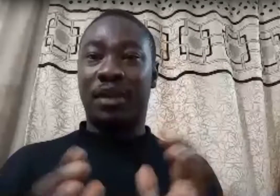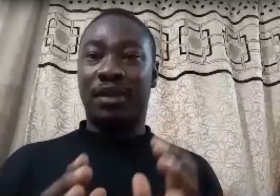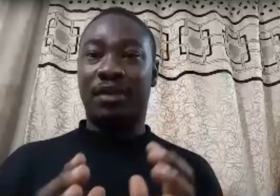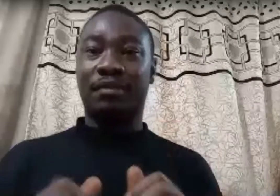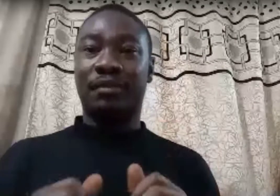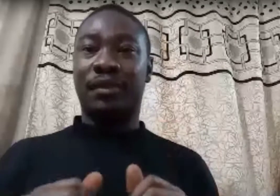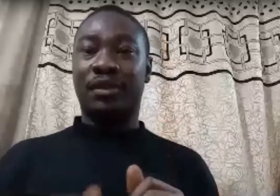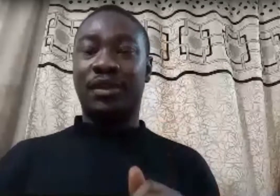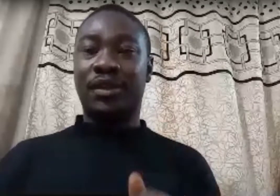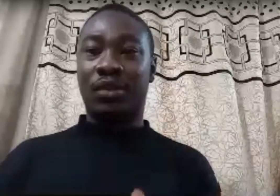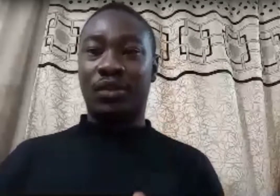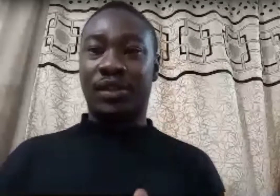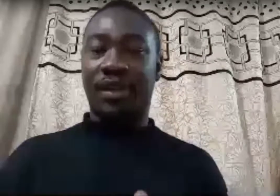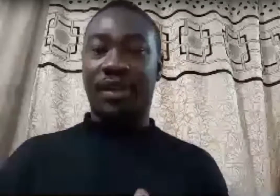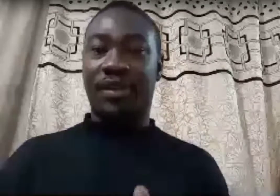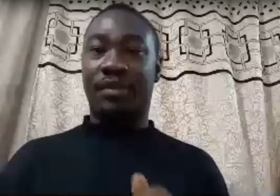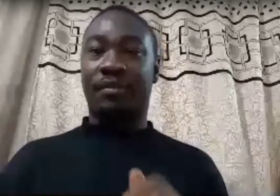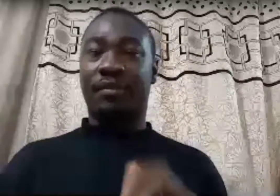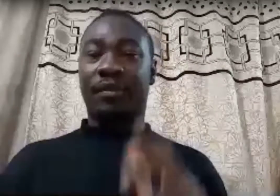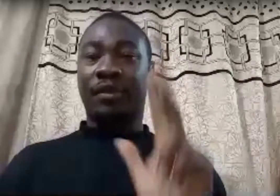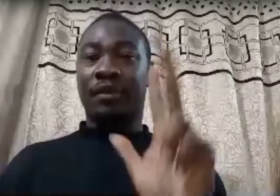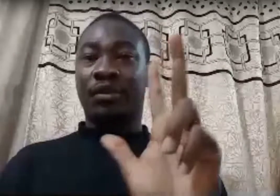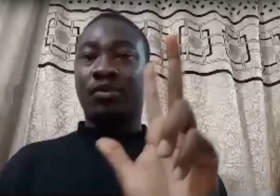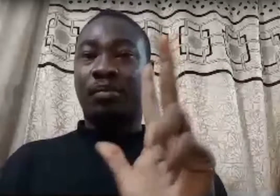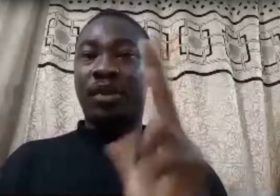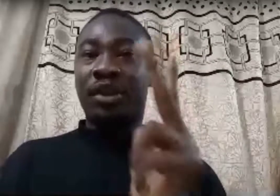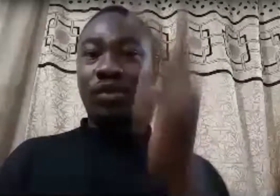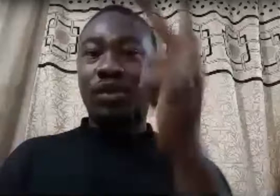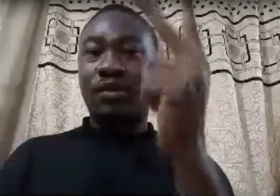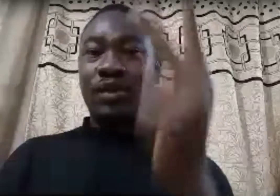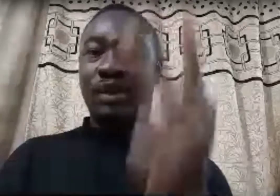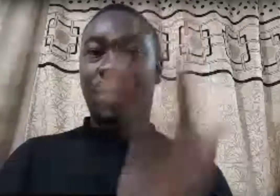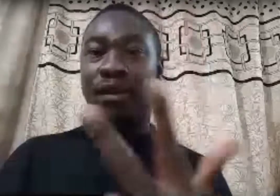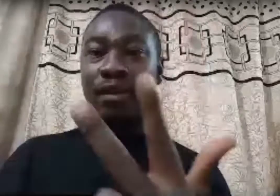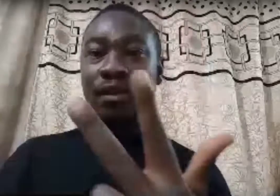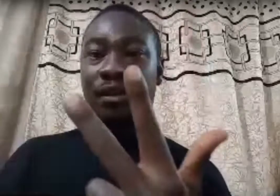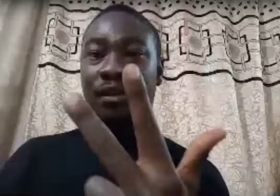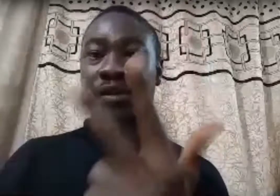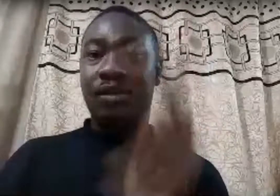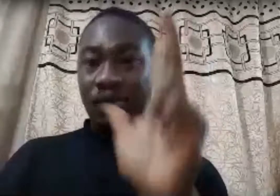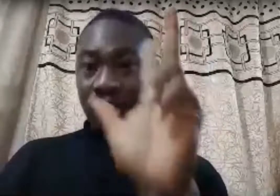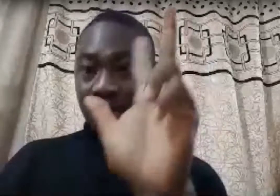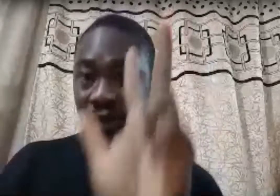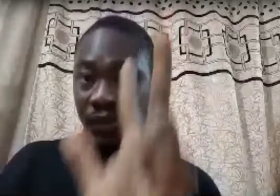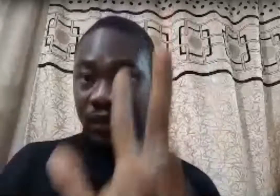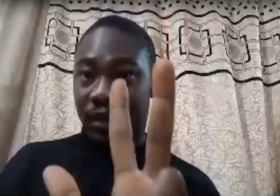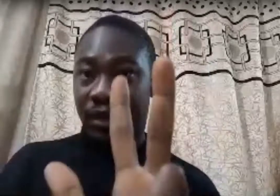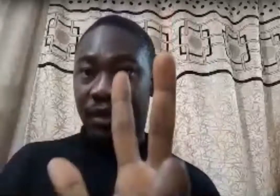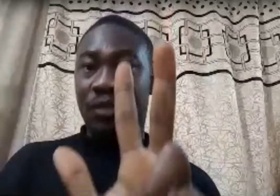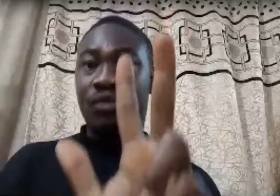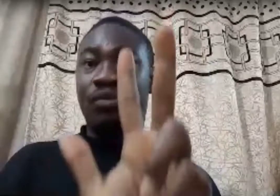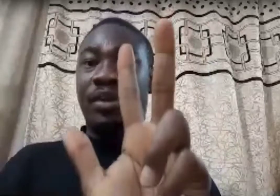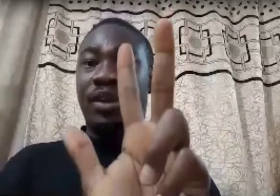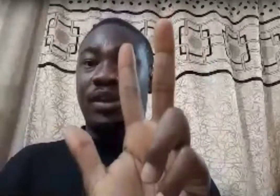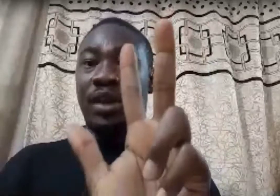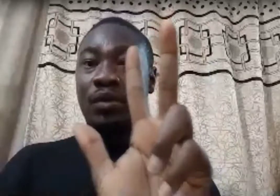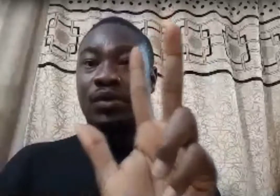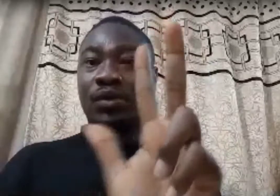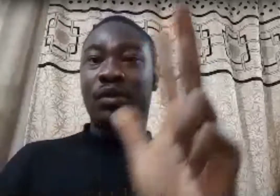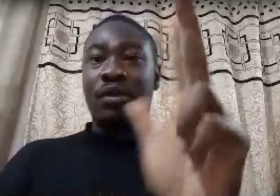you sign 13. You bring your 3, this is your 3, you bring it out, let it face